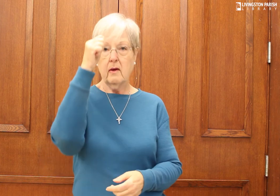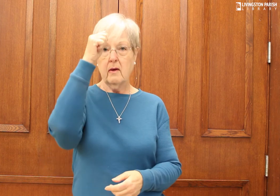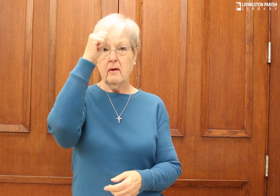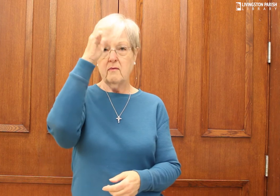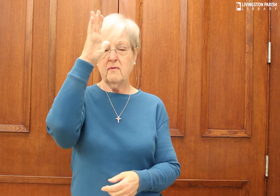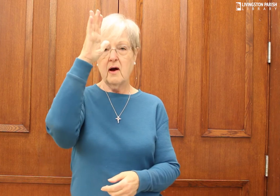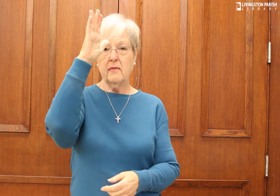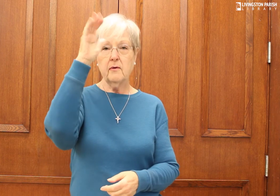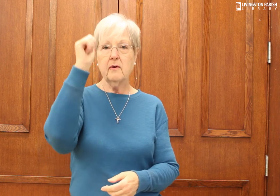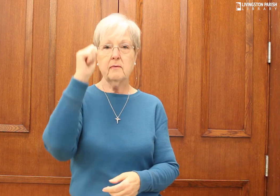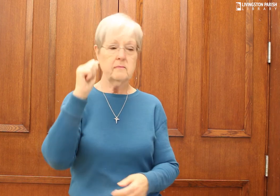Father,